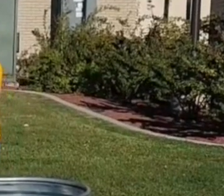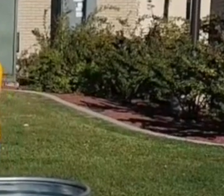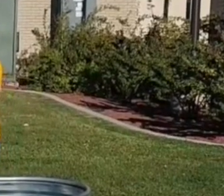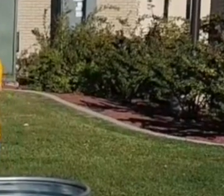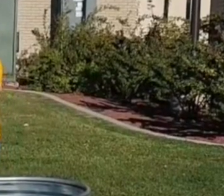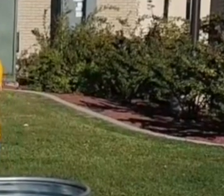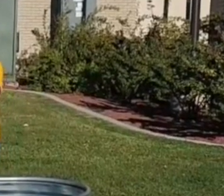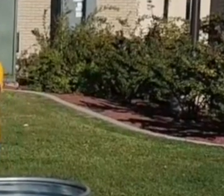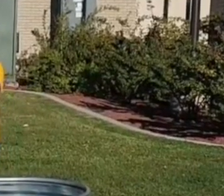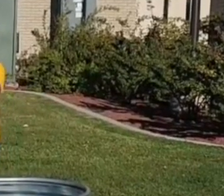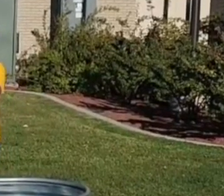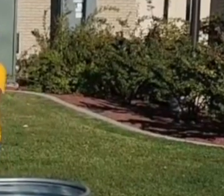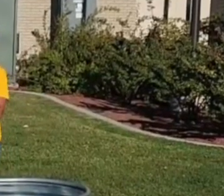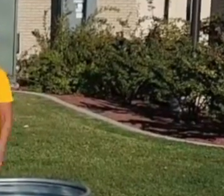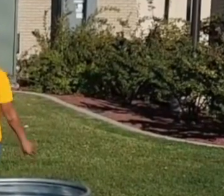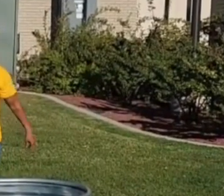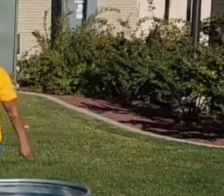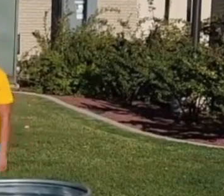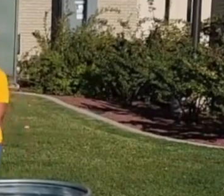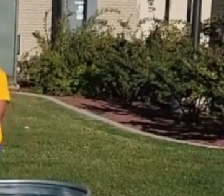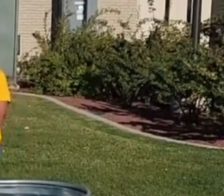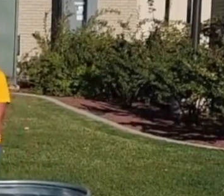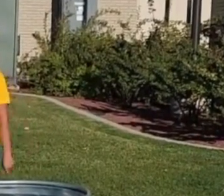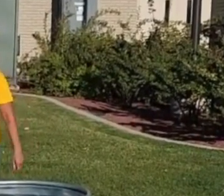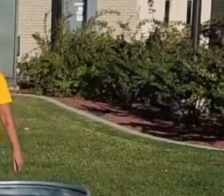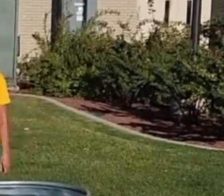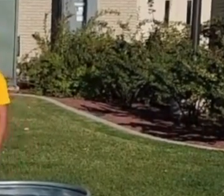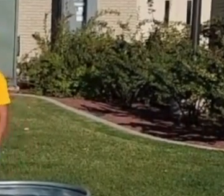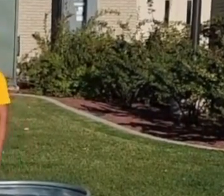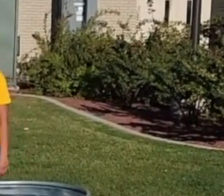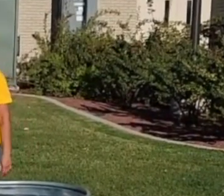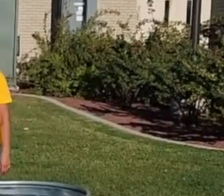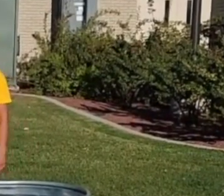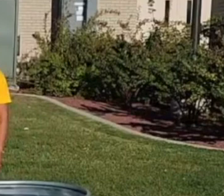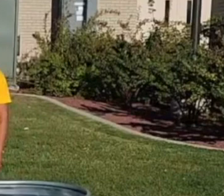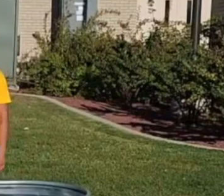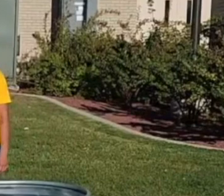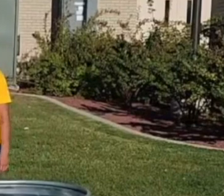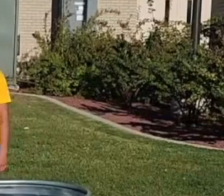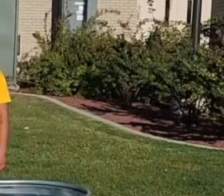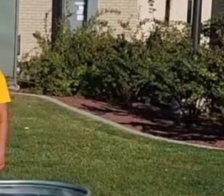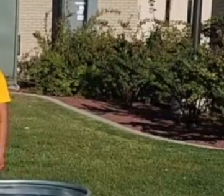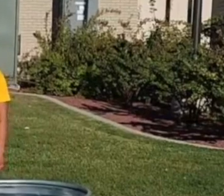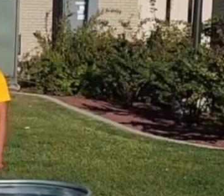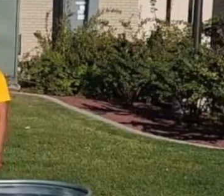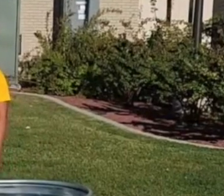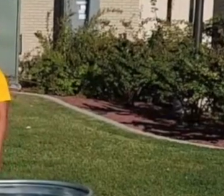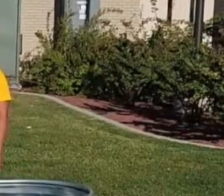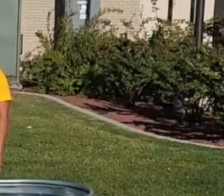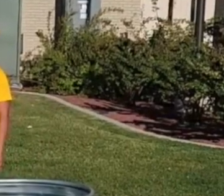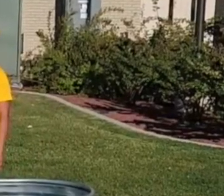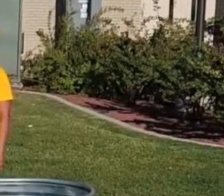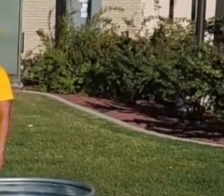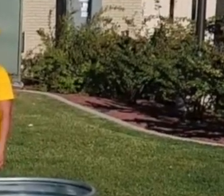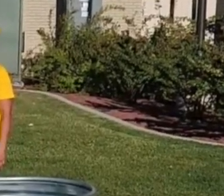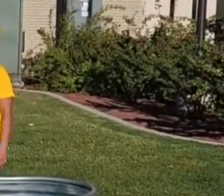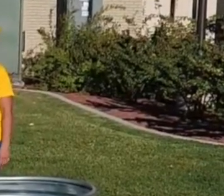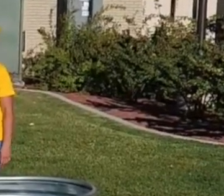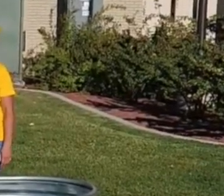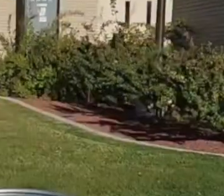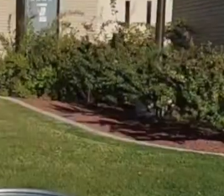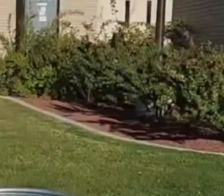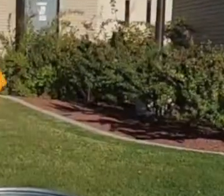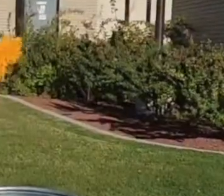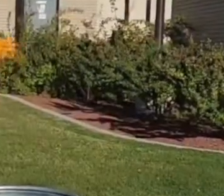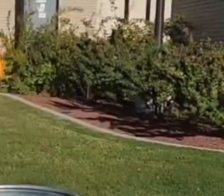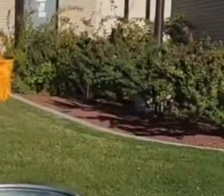gift basket if you sign up by Tuesday. So, joy in Jesus coming your way October 19th. Get signed up.